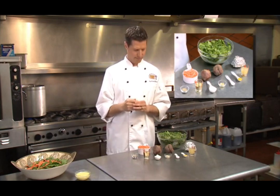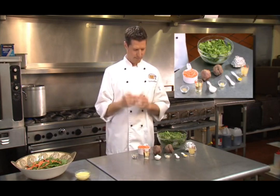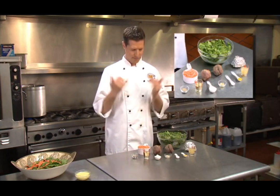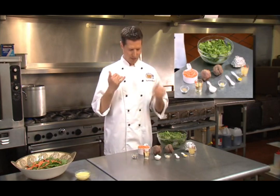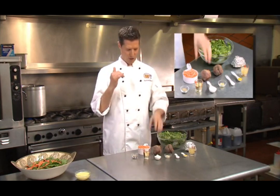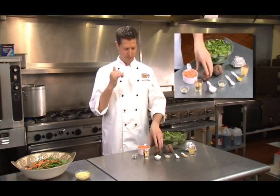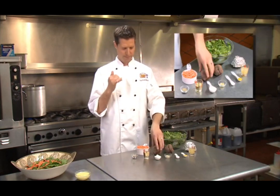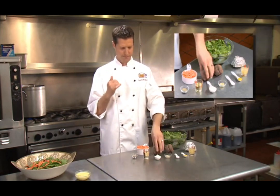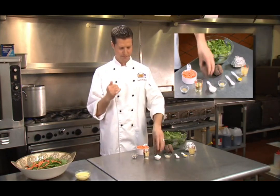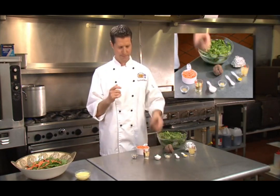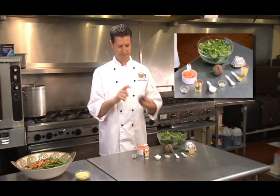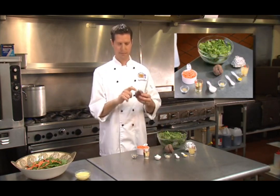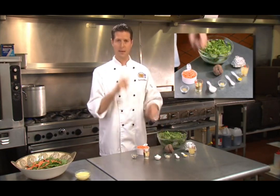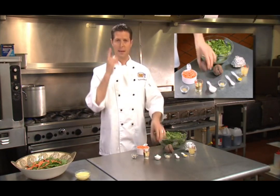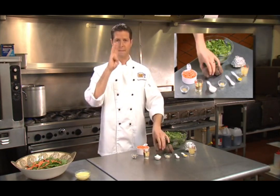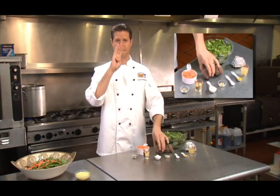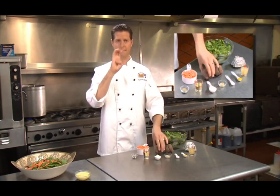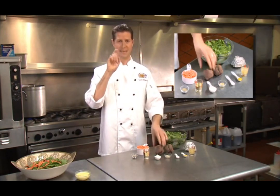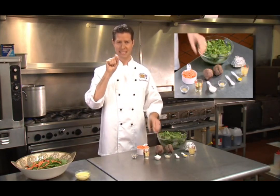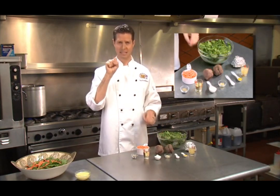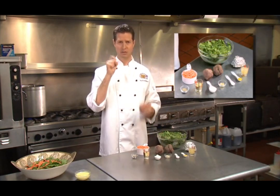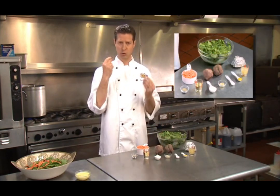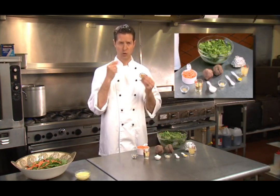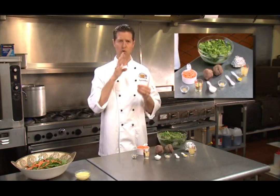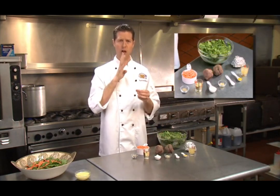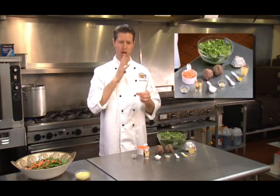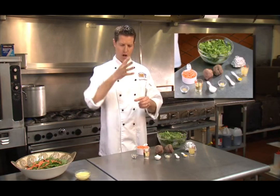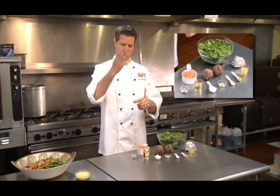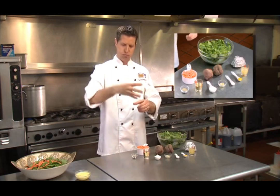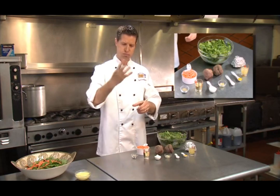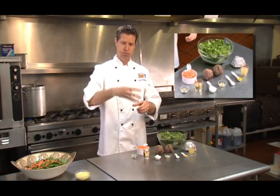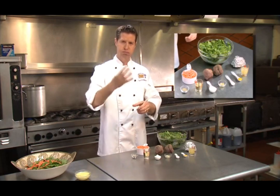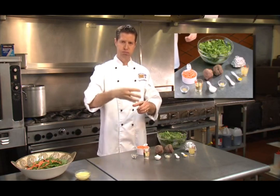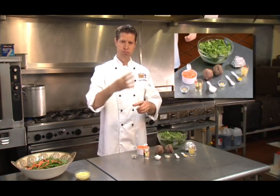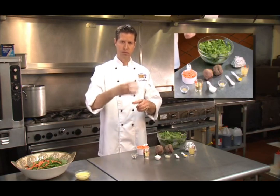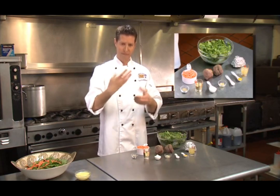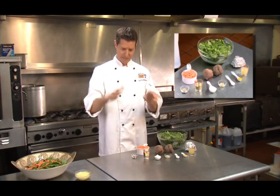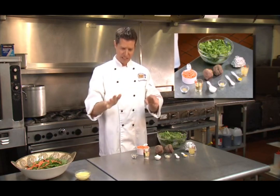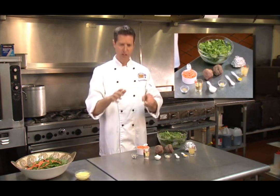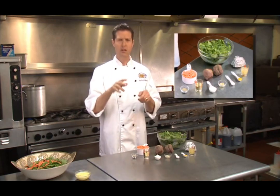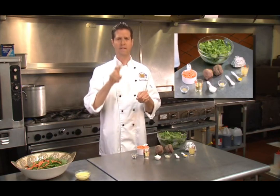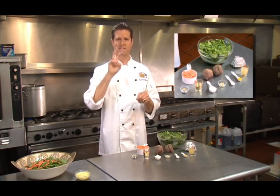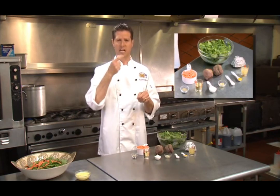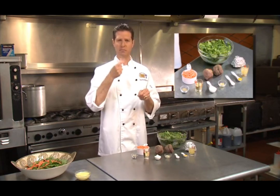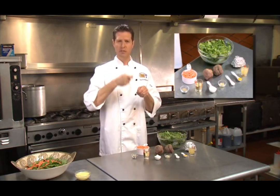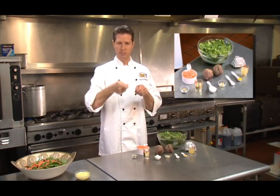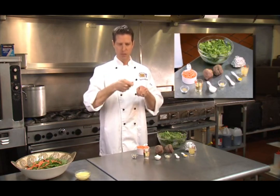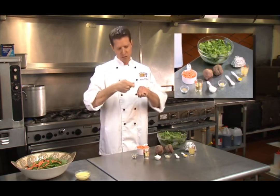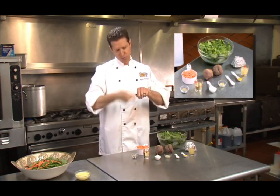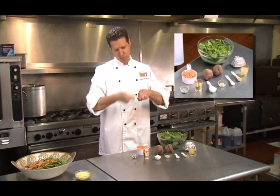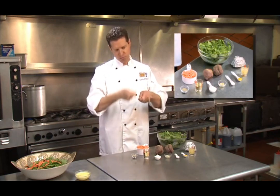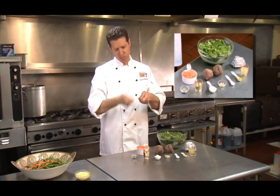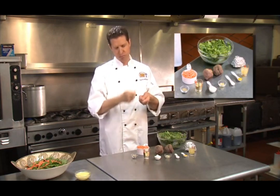Rinse the beets under running water and peel with a vegetable peeler.